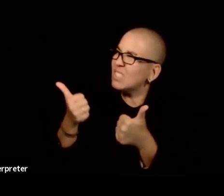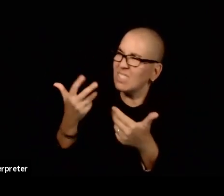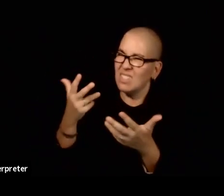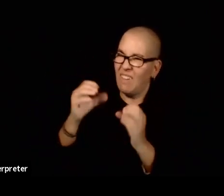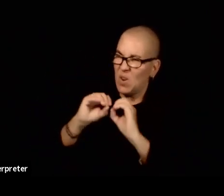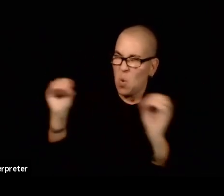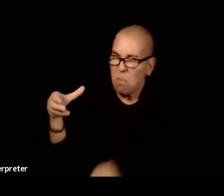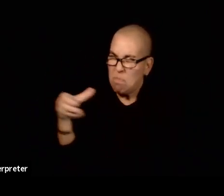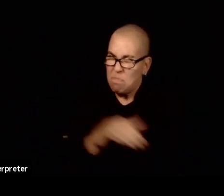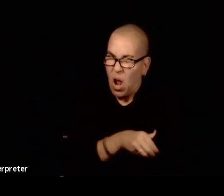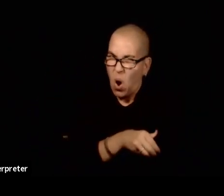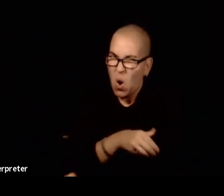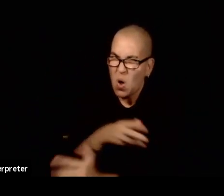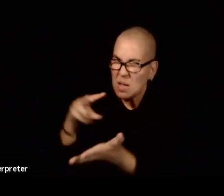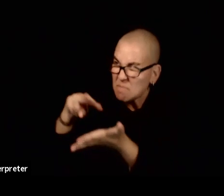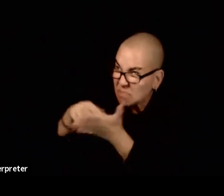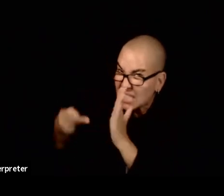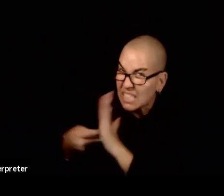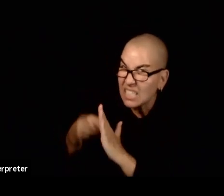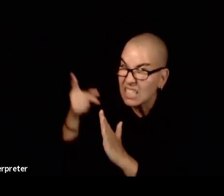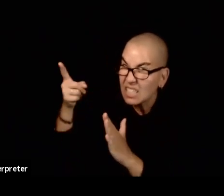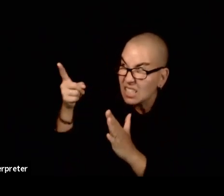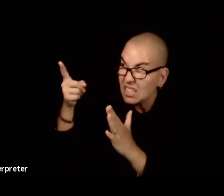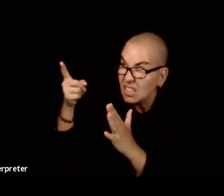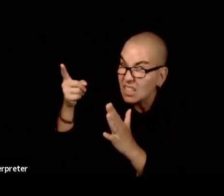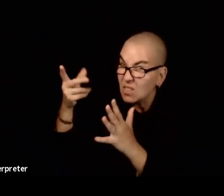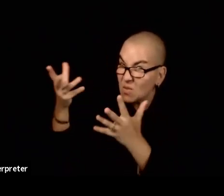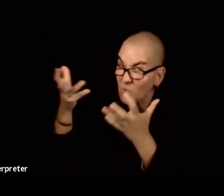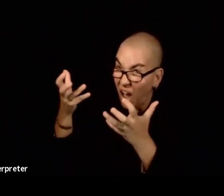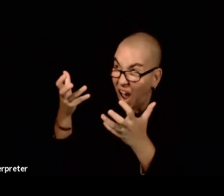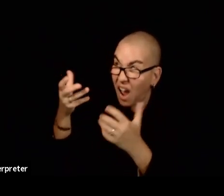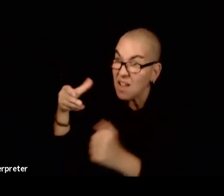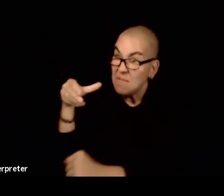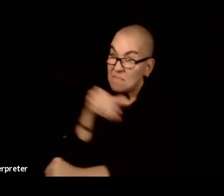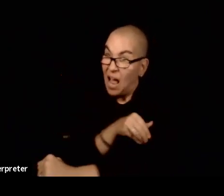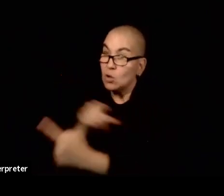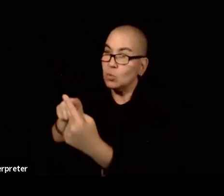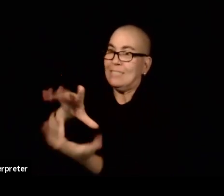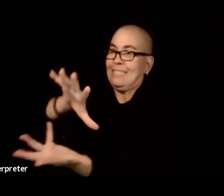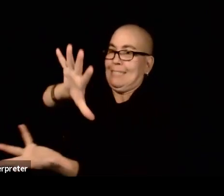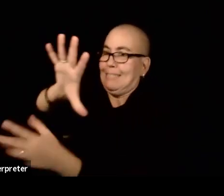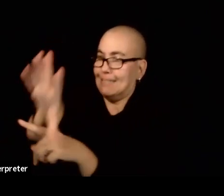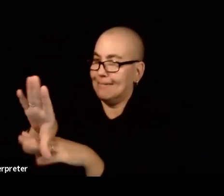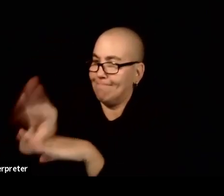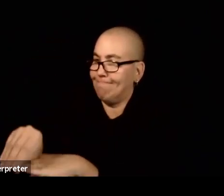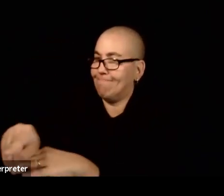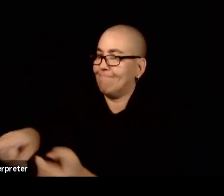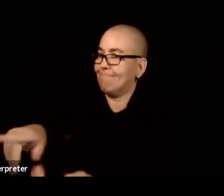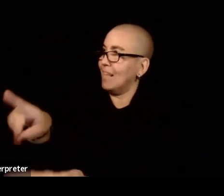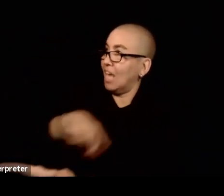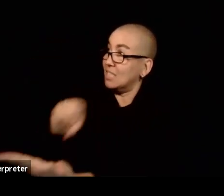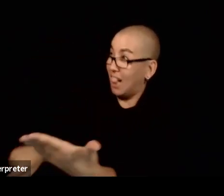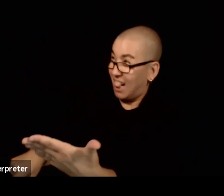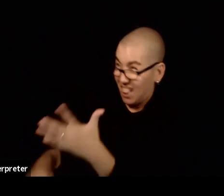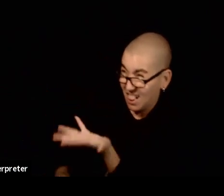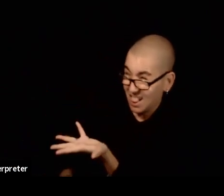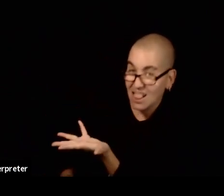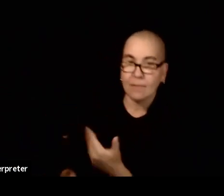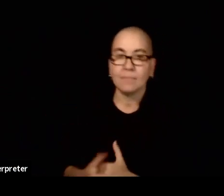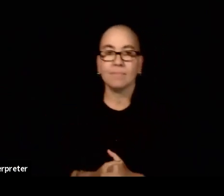population against these kinds of things in the future? Yeah, this is Jan. I'll just say, I think absolutely